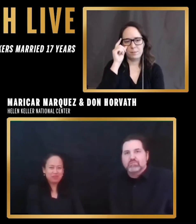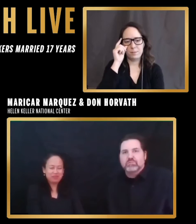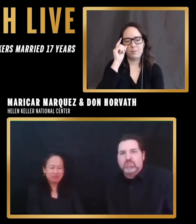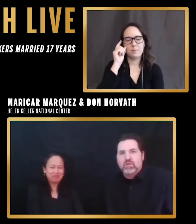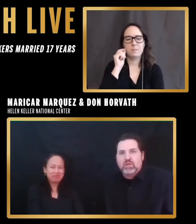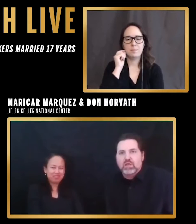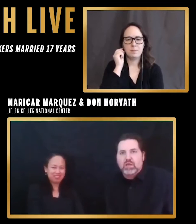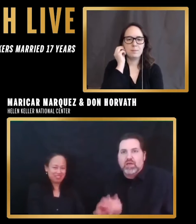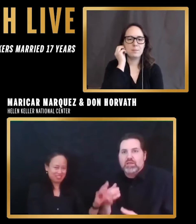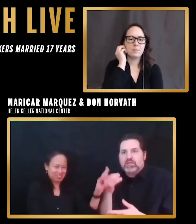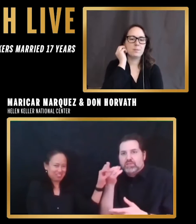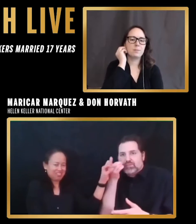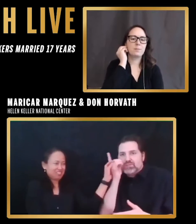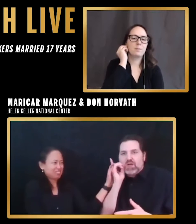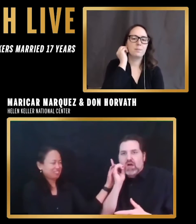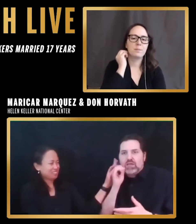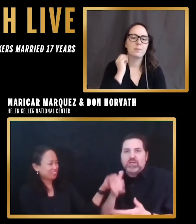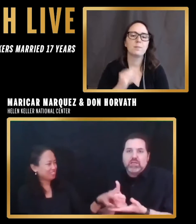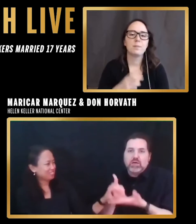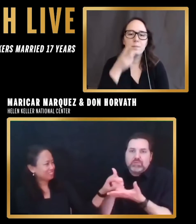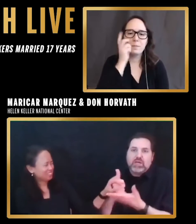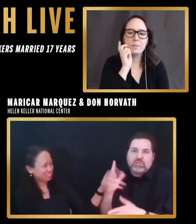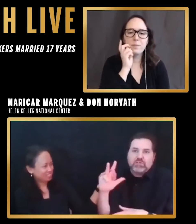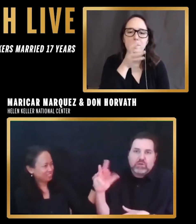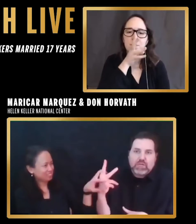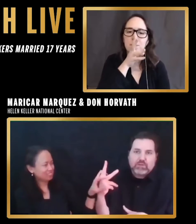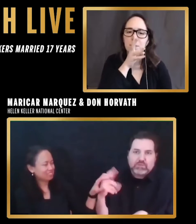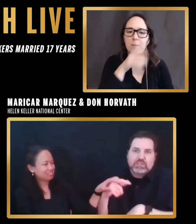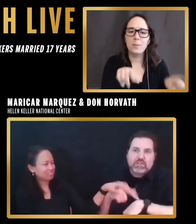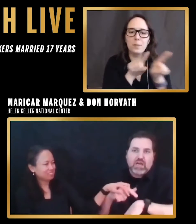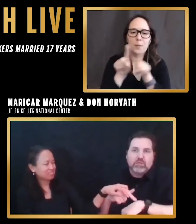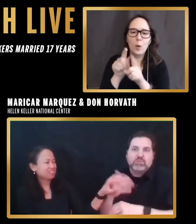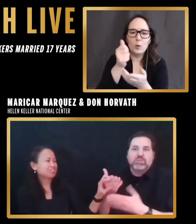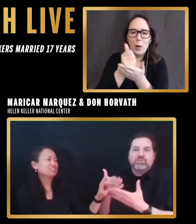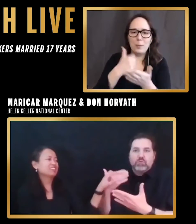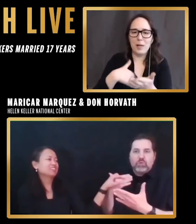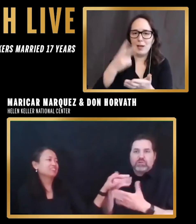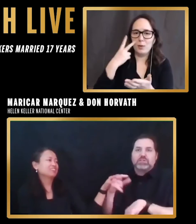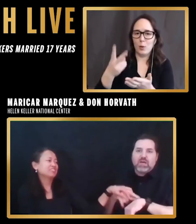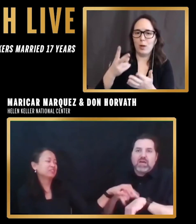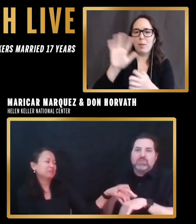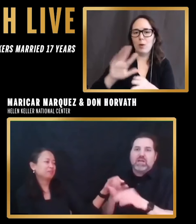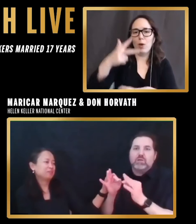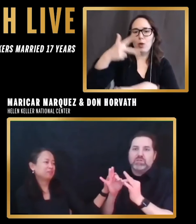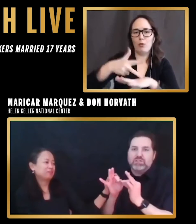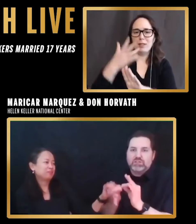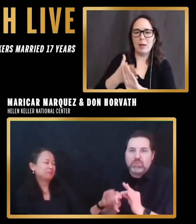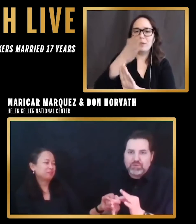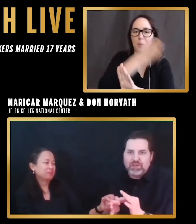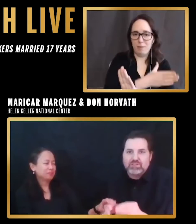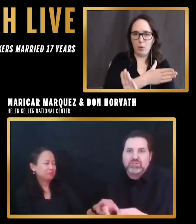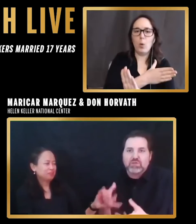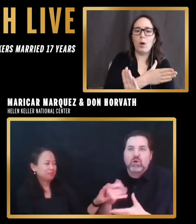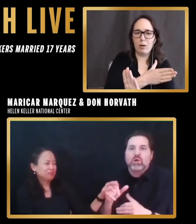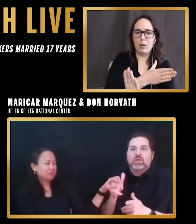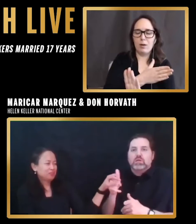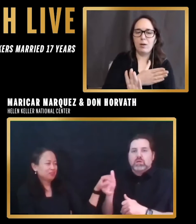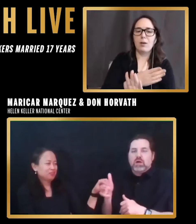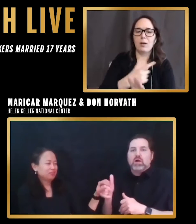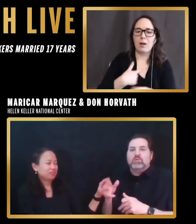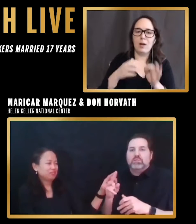Mm-hmm. And this is Don. It helped that I saw it like 3 times before the time that I would interpret it.